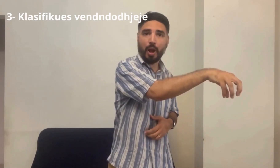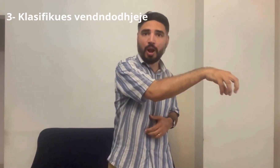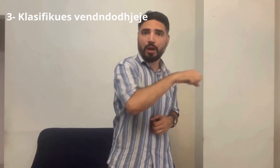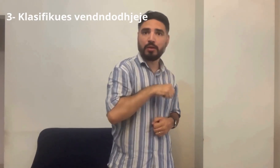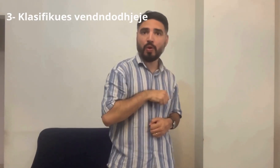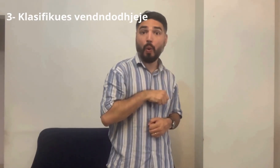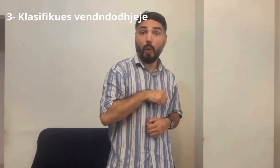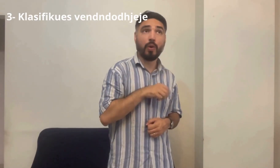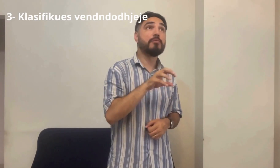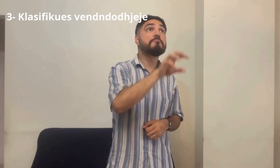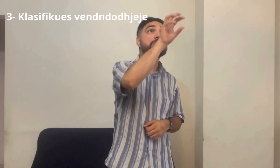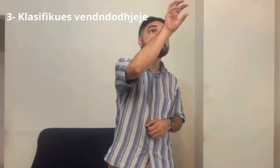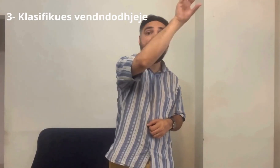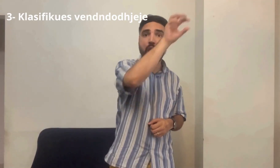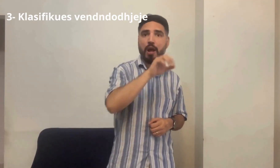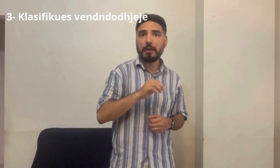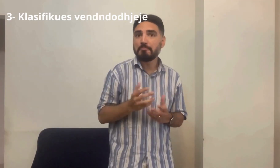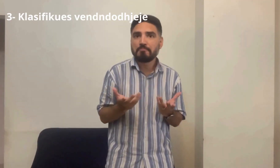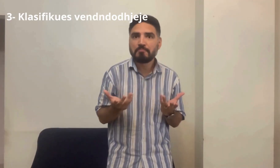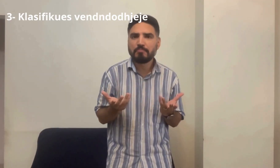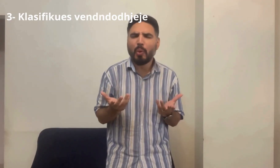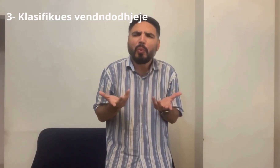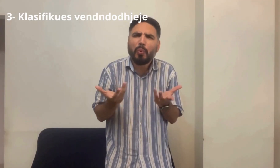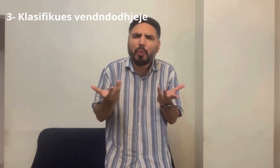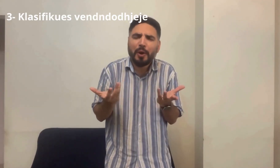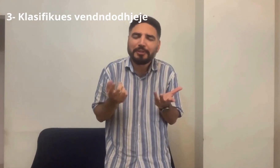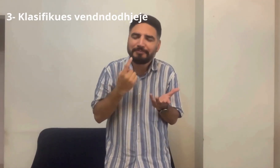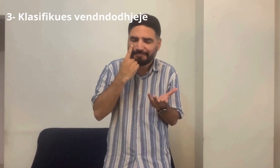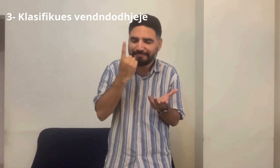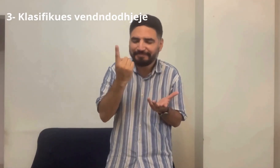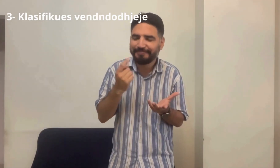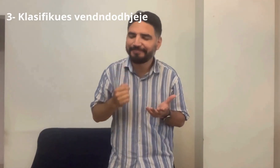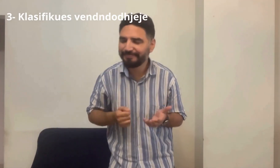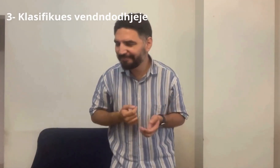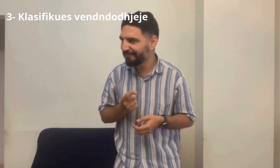to the left, or above. Let's see some examples.